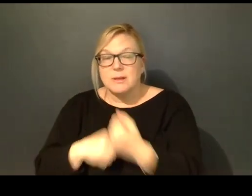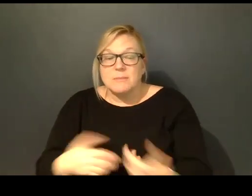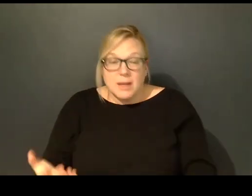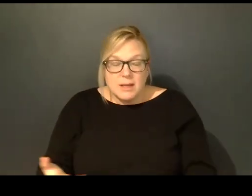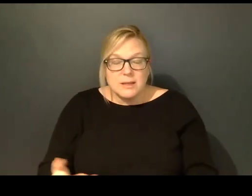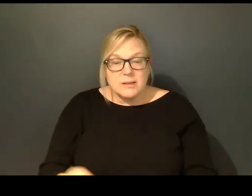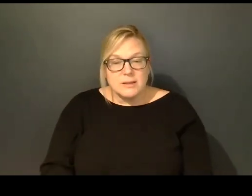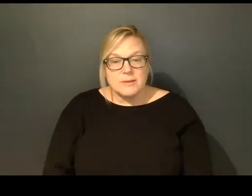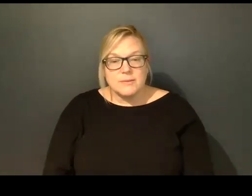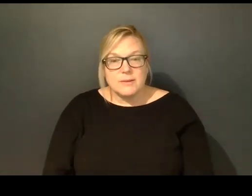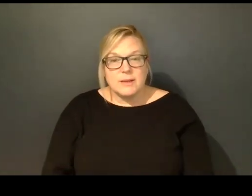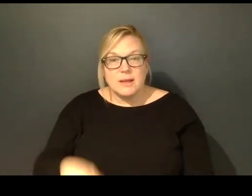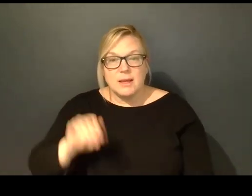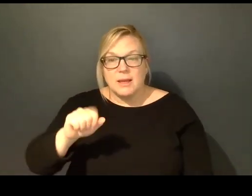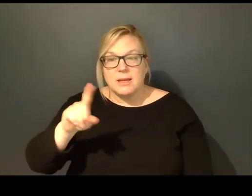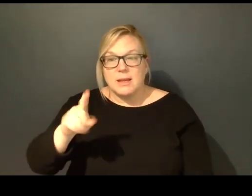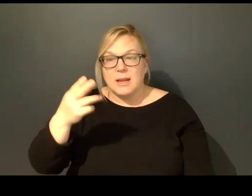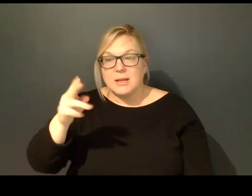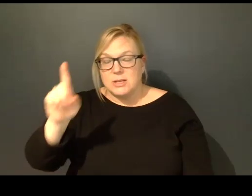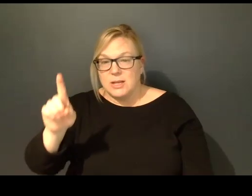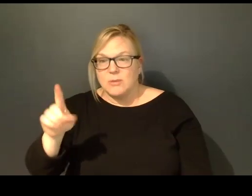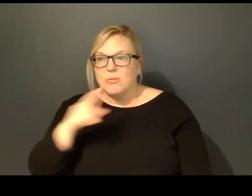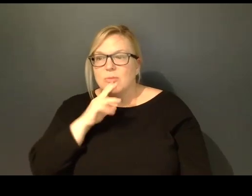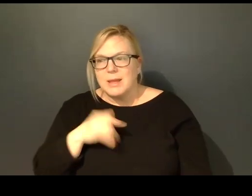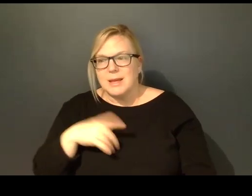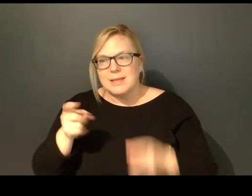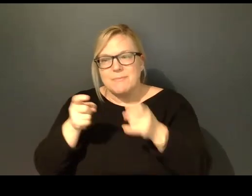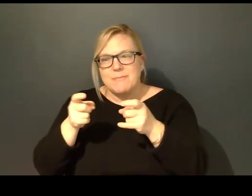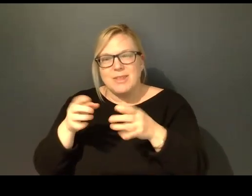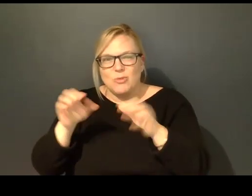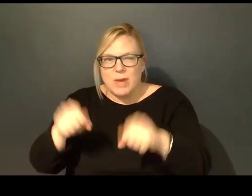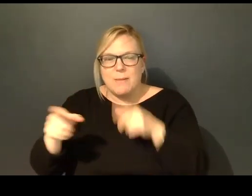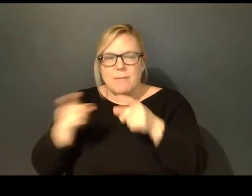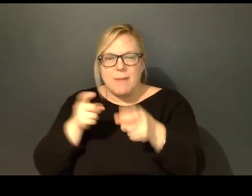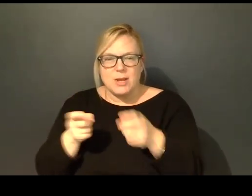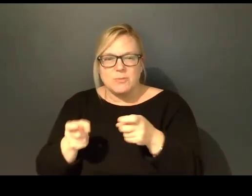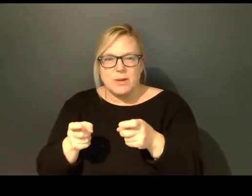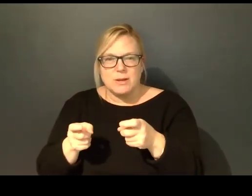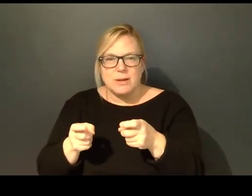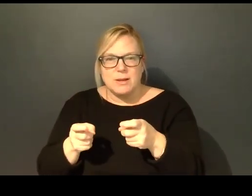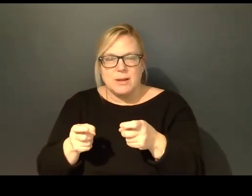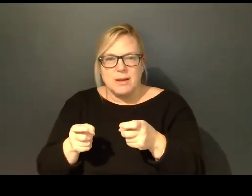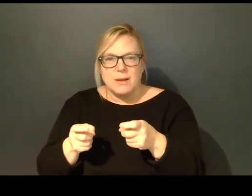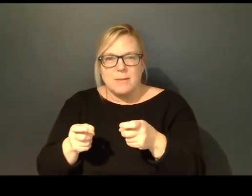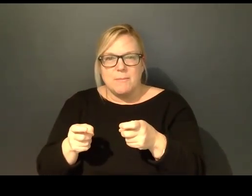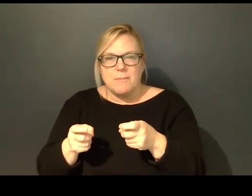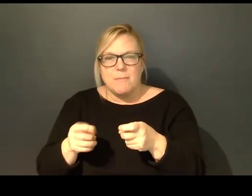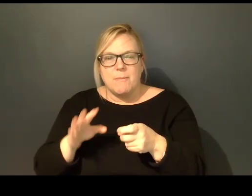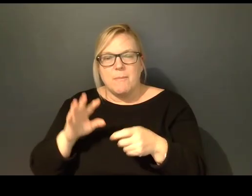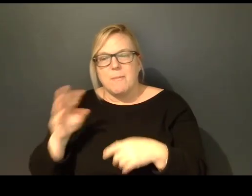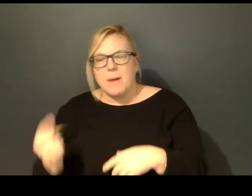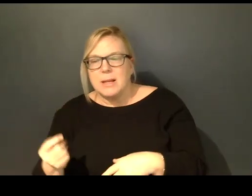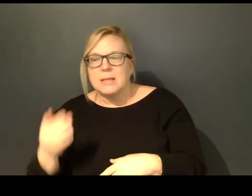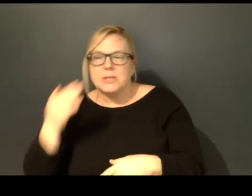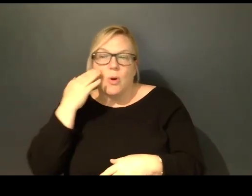ADHD is one of the most manageable conditions Yeah. to live with. Yes. And but again, it comes down to knowing what's out there